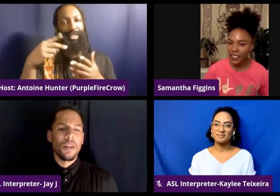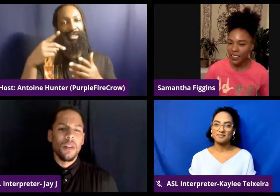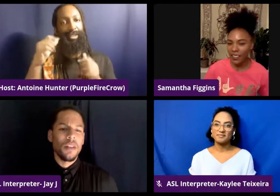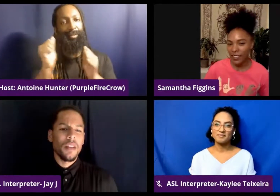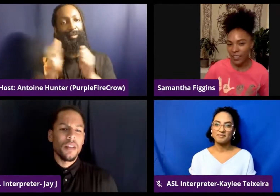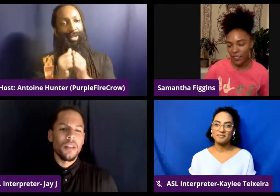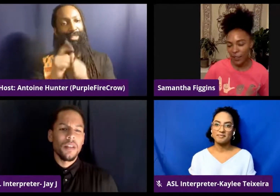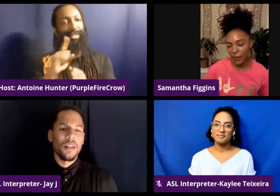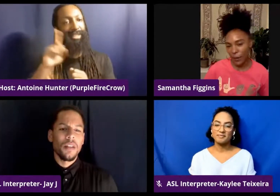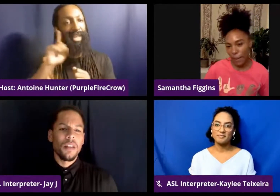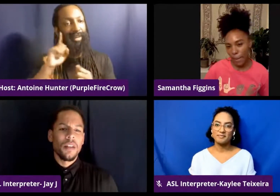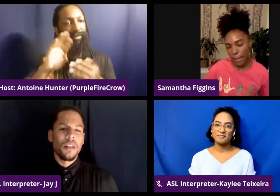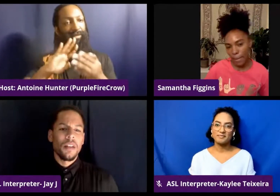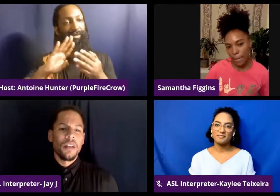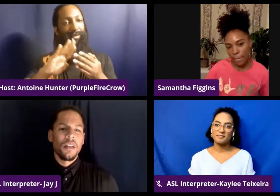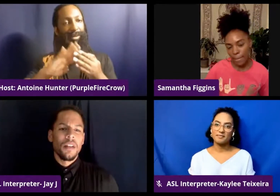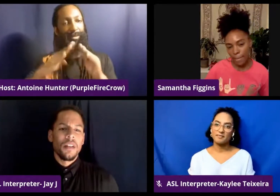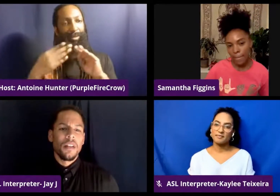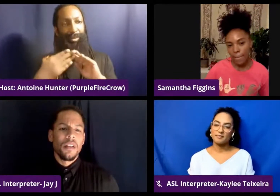know, I think